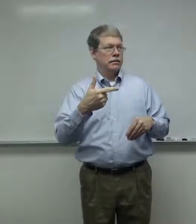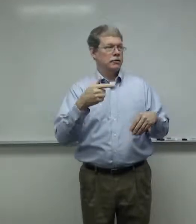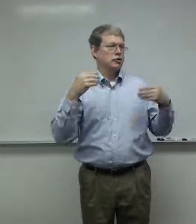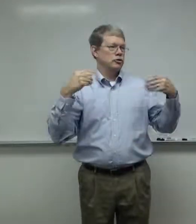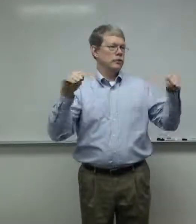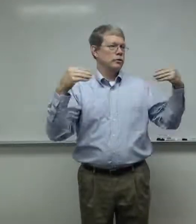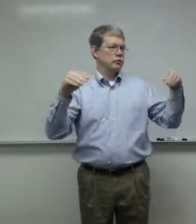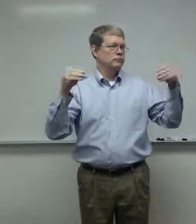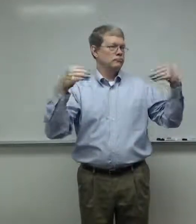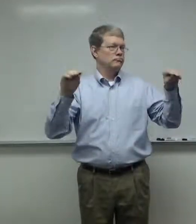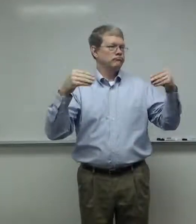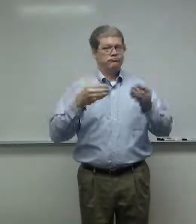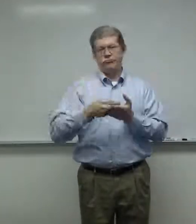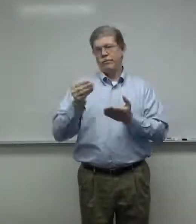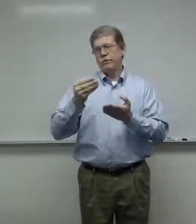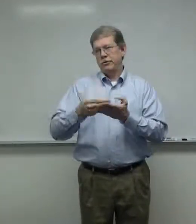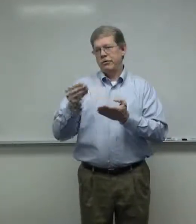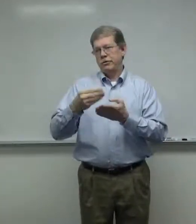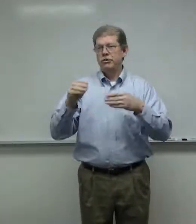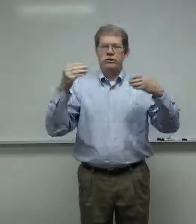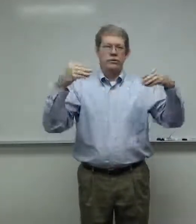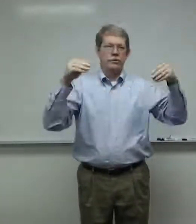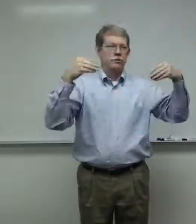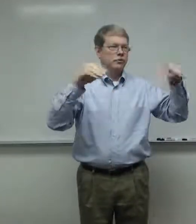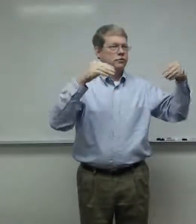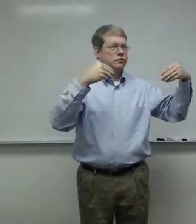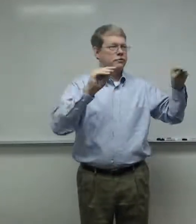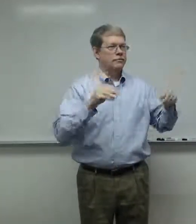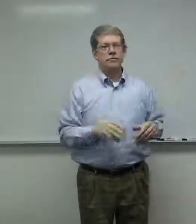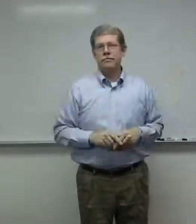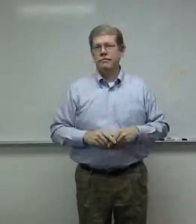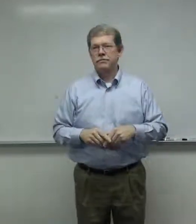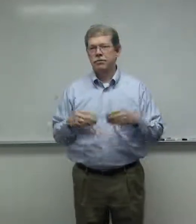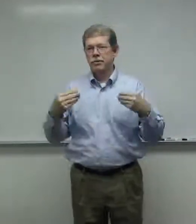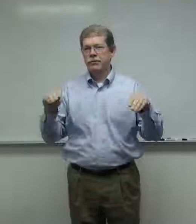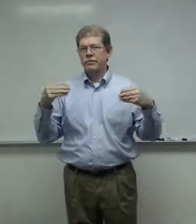Yeah, you can do that. Going store to store to store to buy.